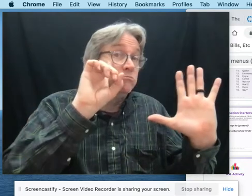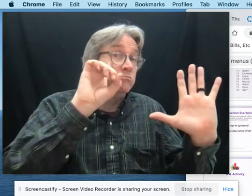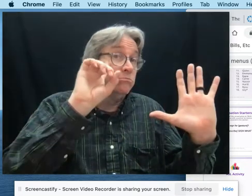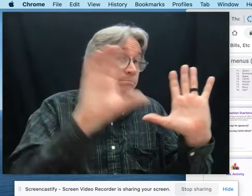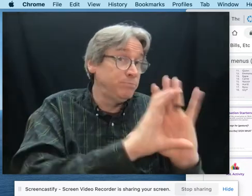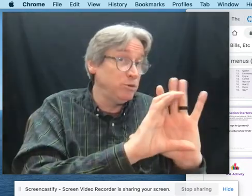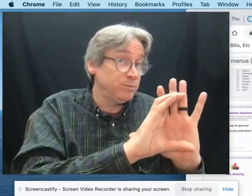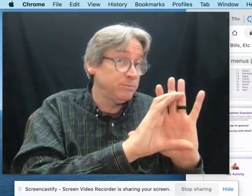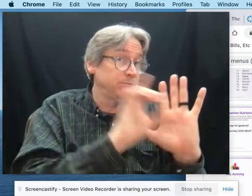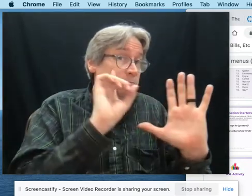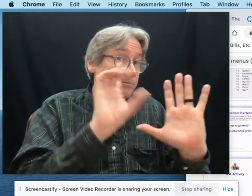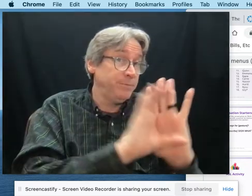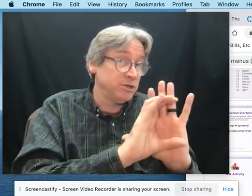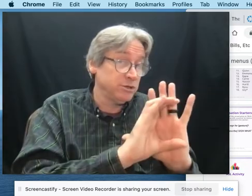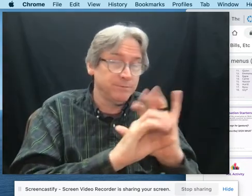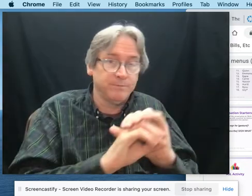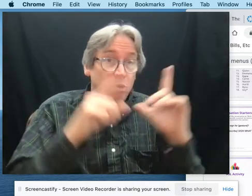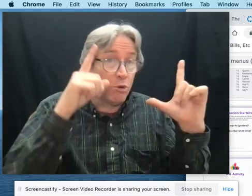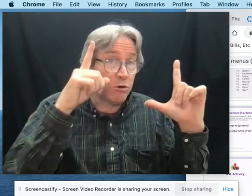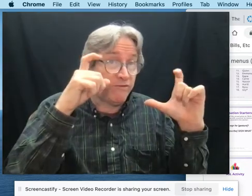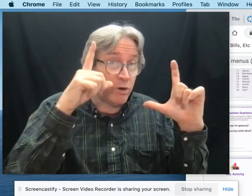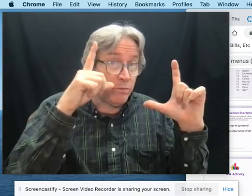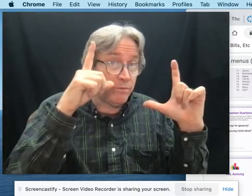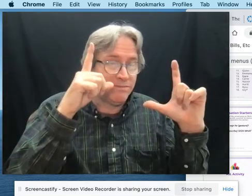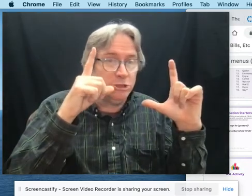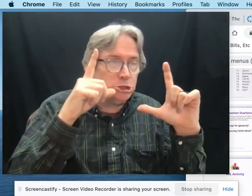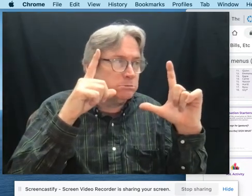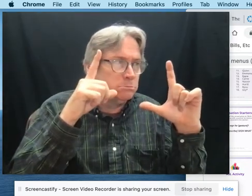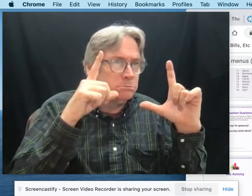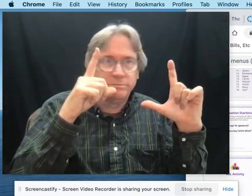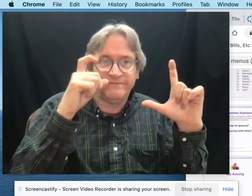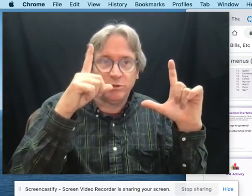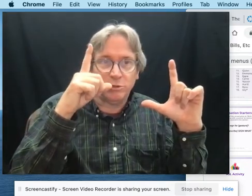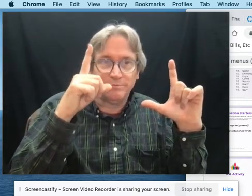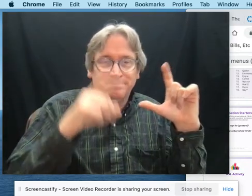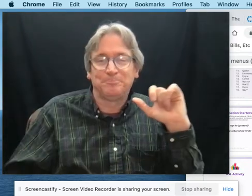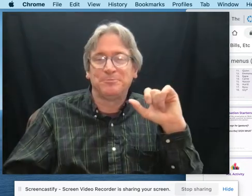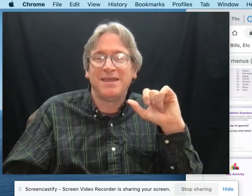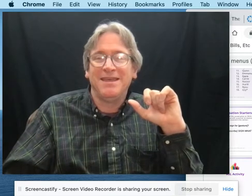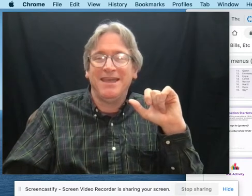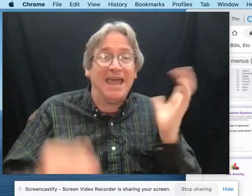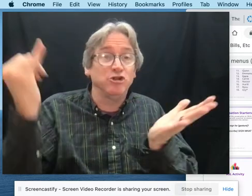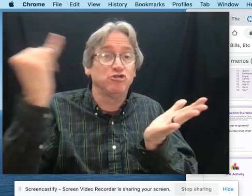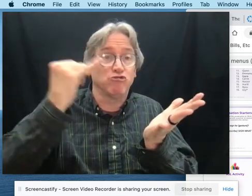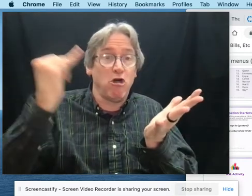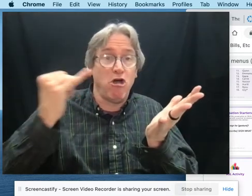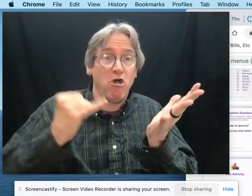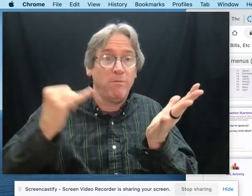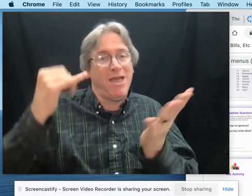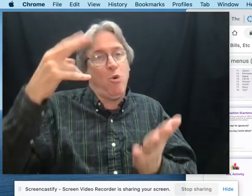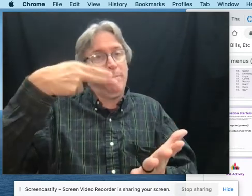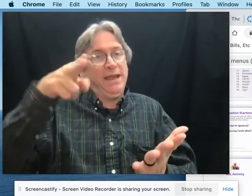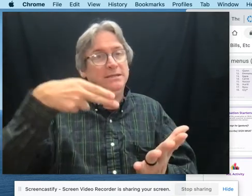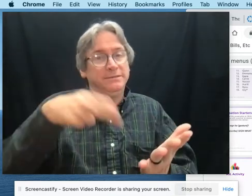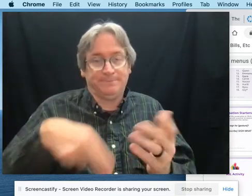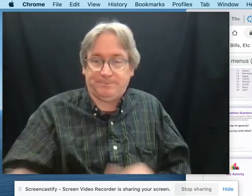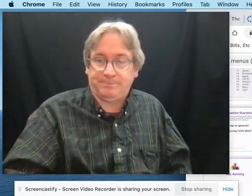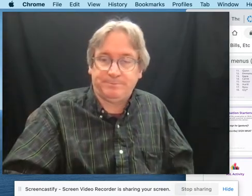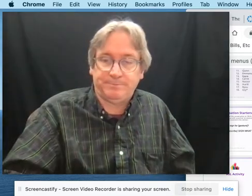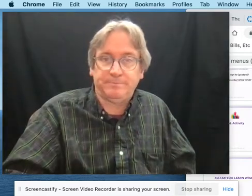Picture, boop, picture or photo, photo, and draw or